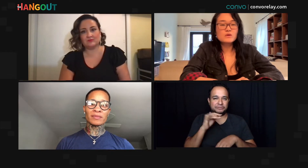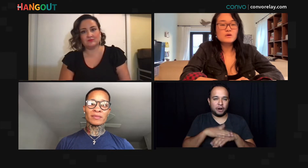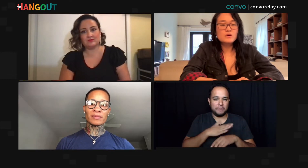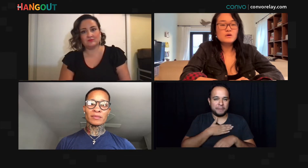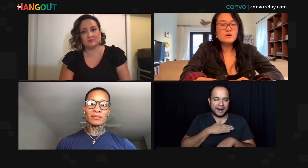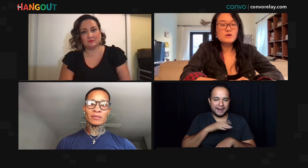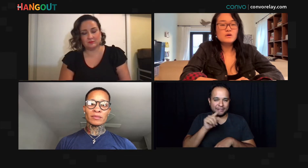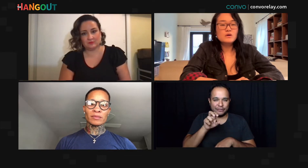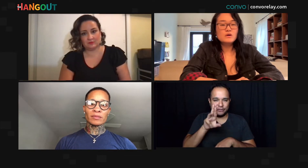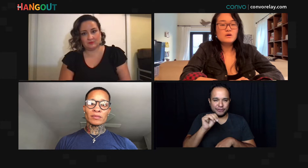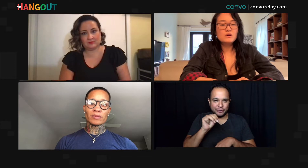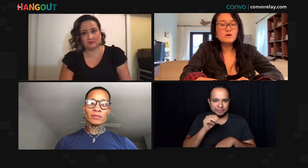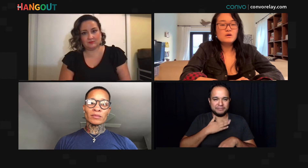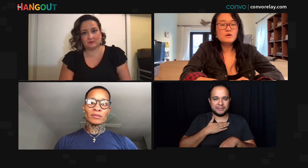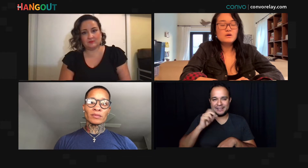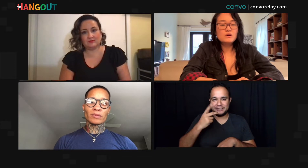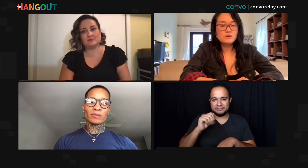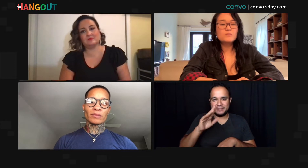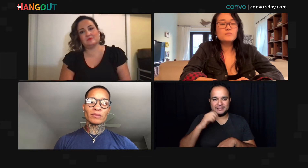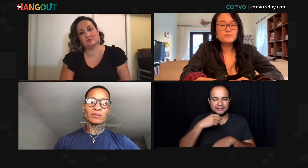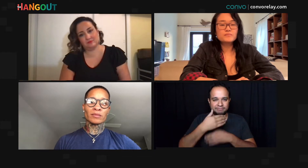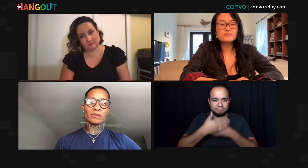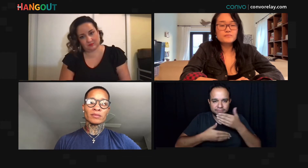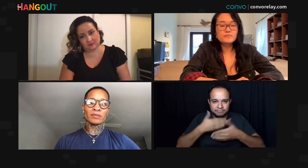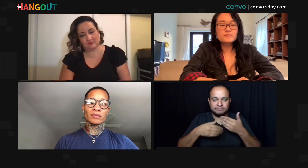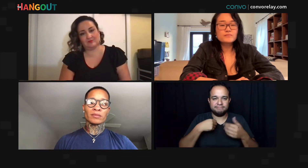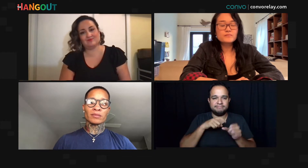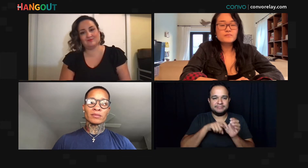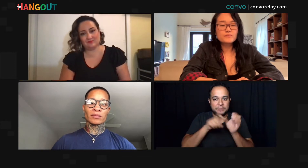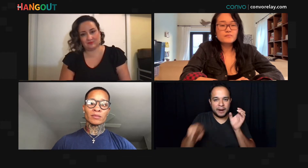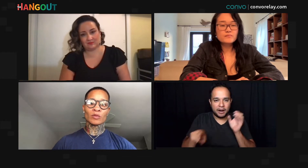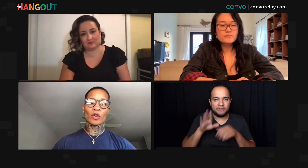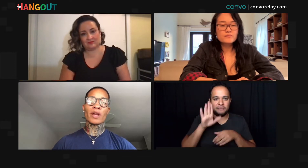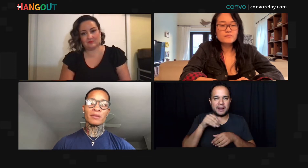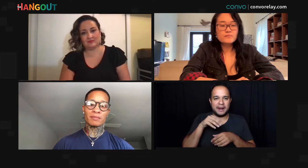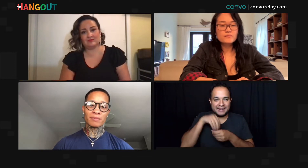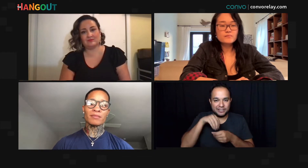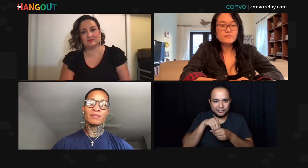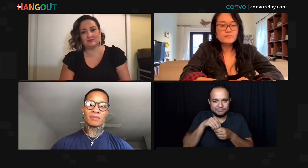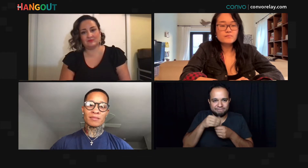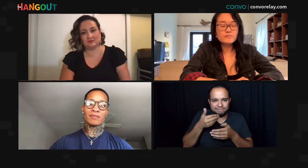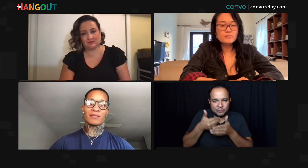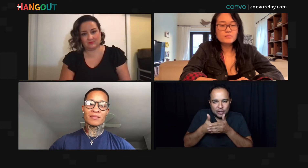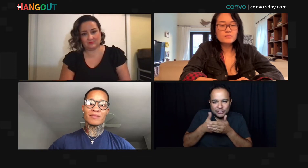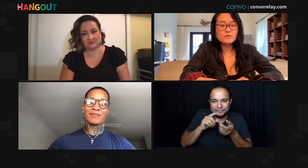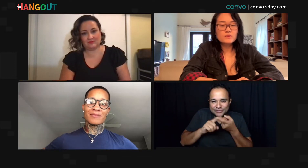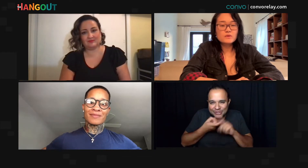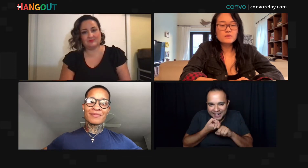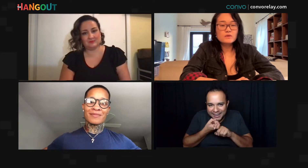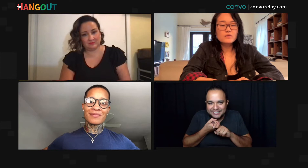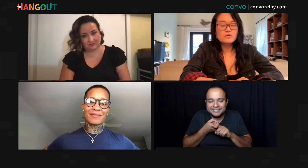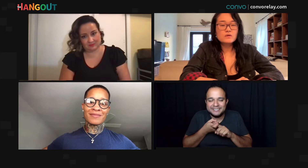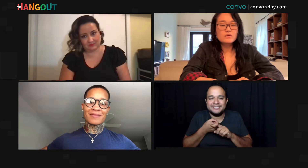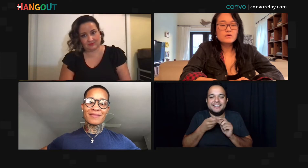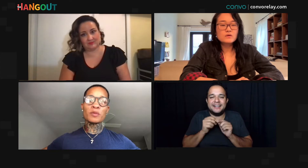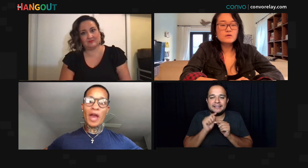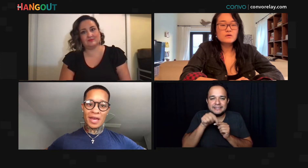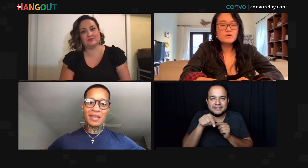out. I felt like it was on my terms in my own space and time for me to come out. At first to